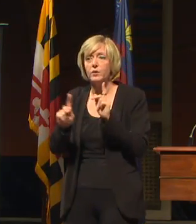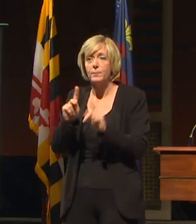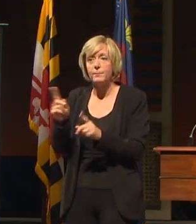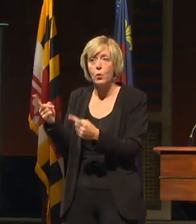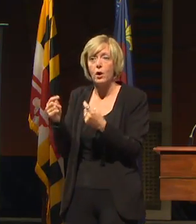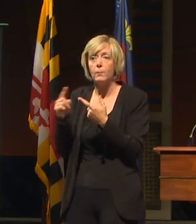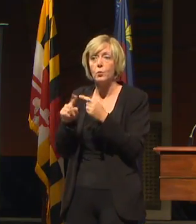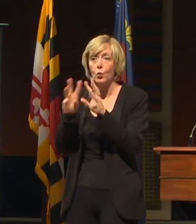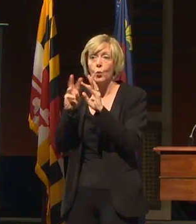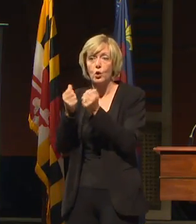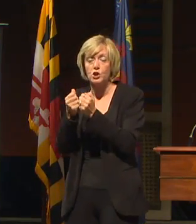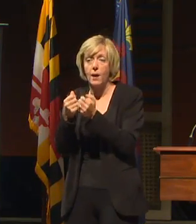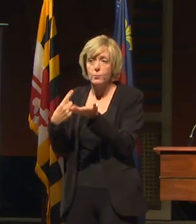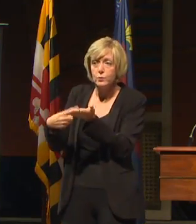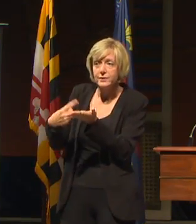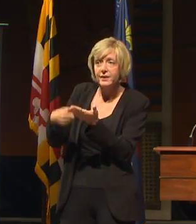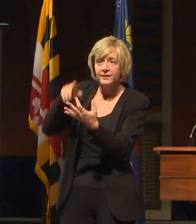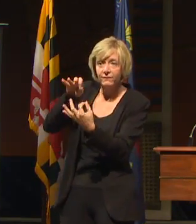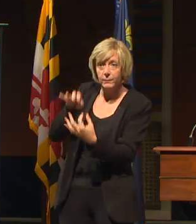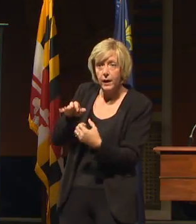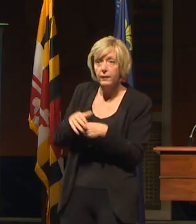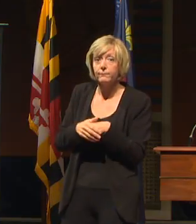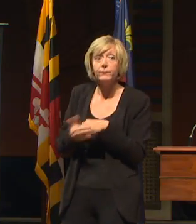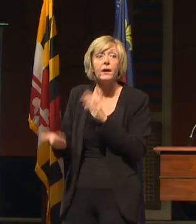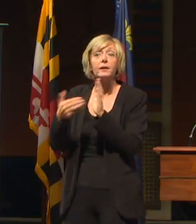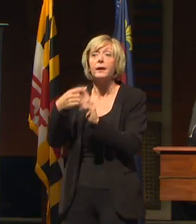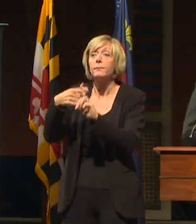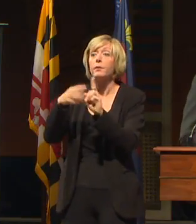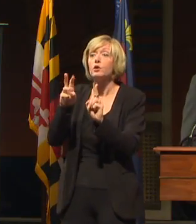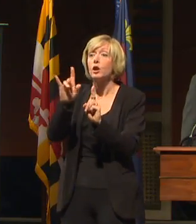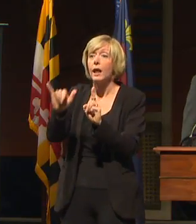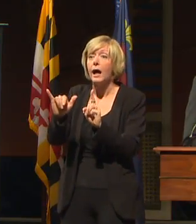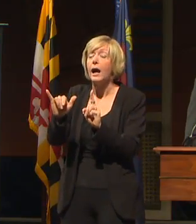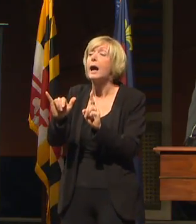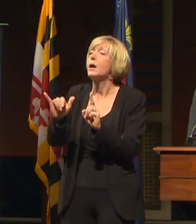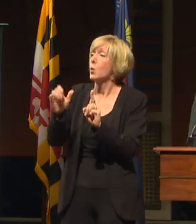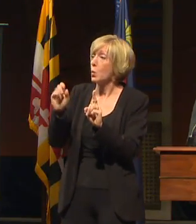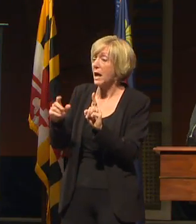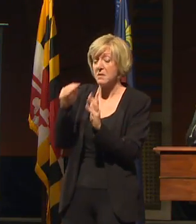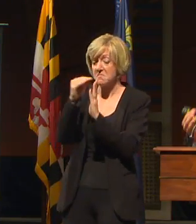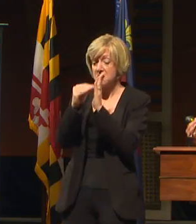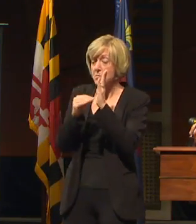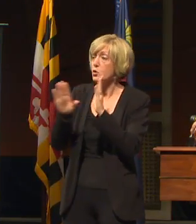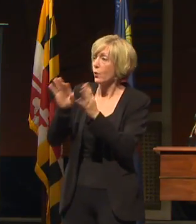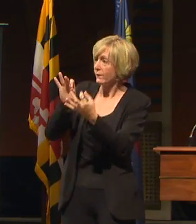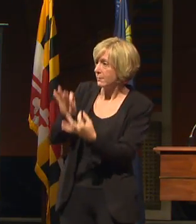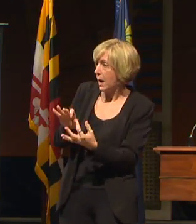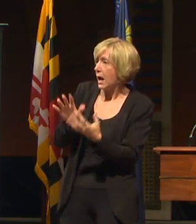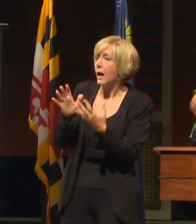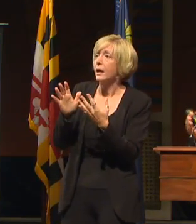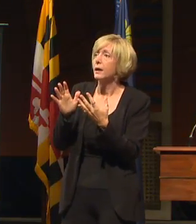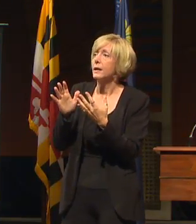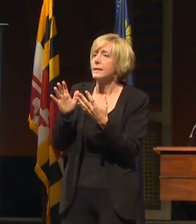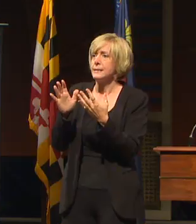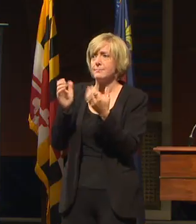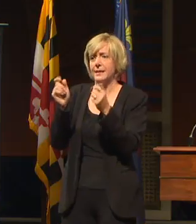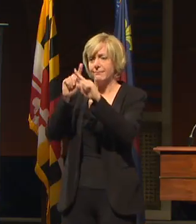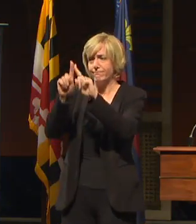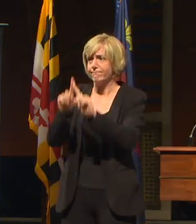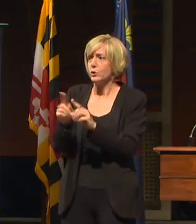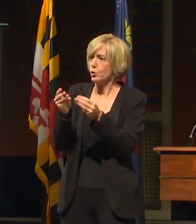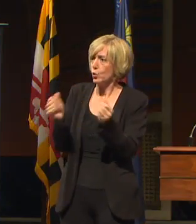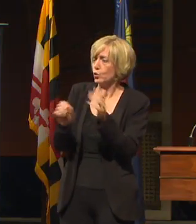our scoping workshop. We went back out in July and we said, okay, this is what we heard from you in April. And this is the range of solutions